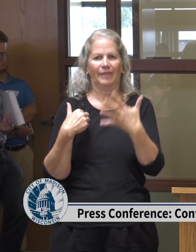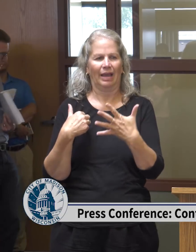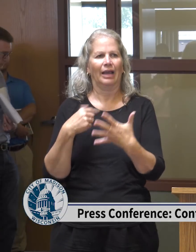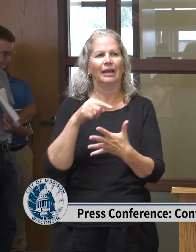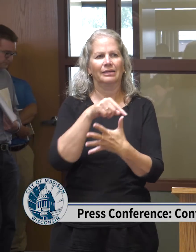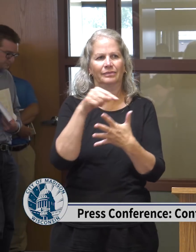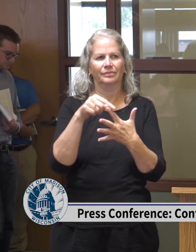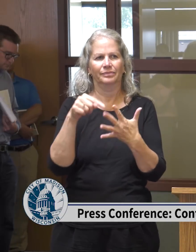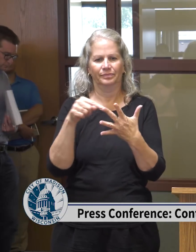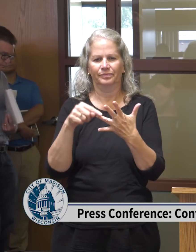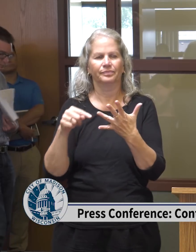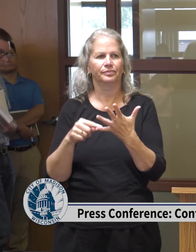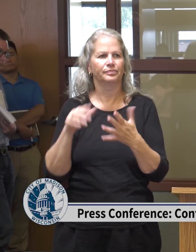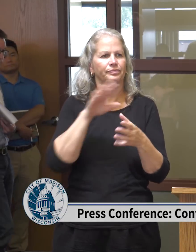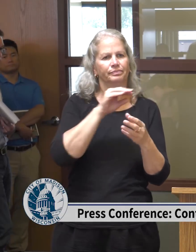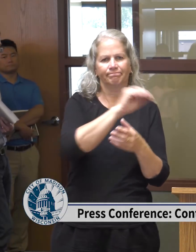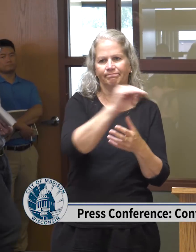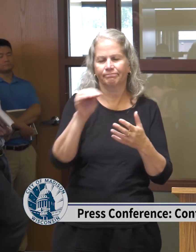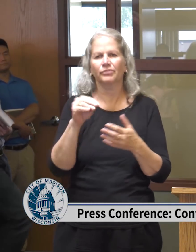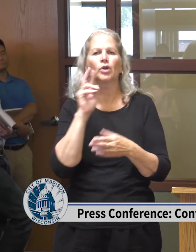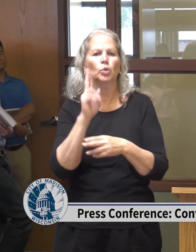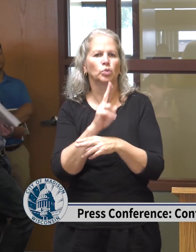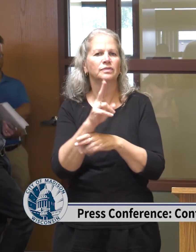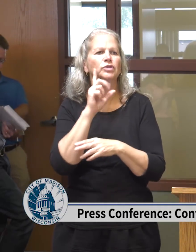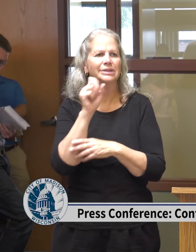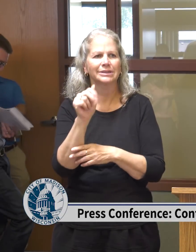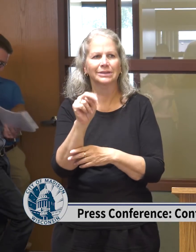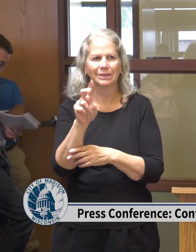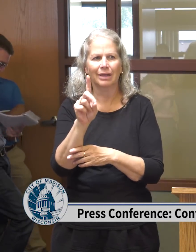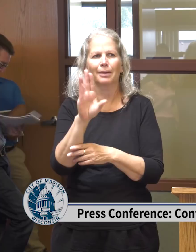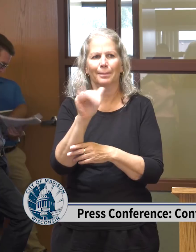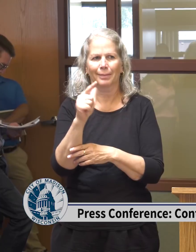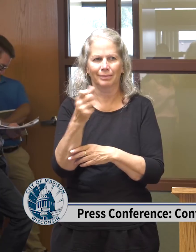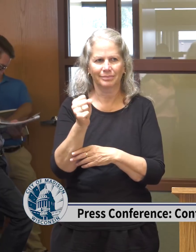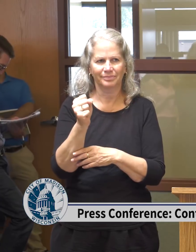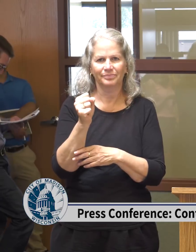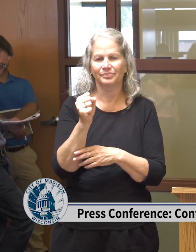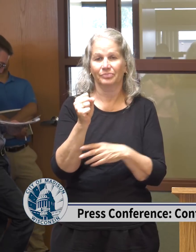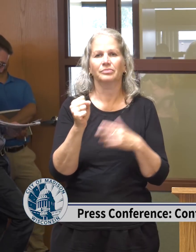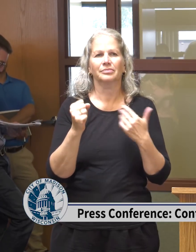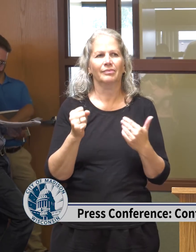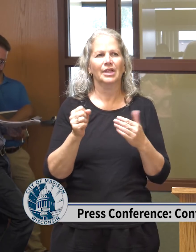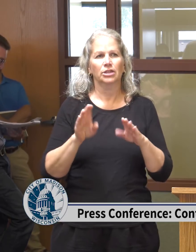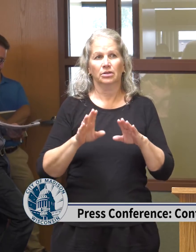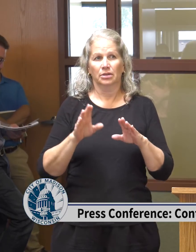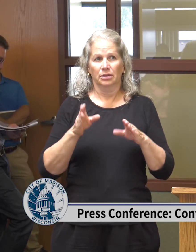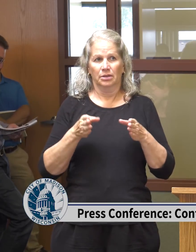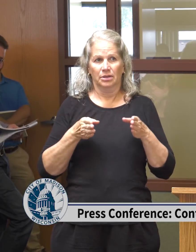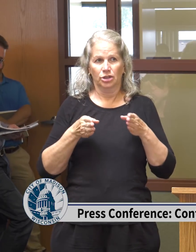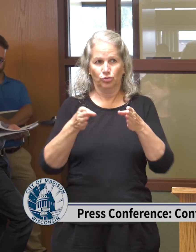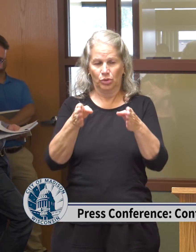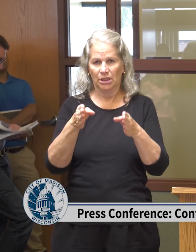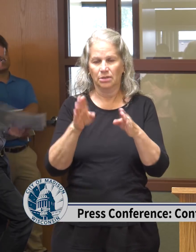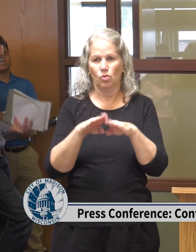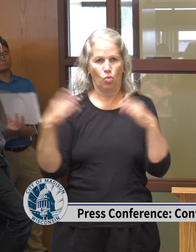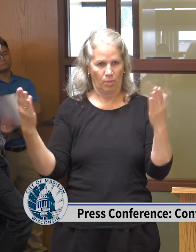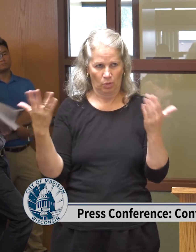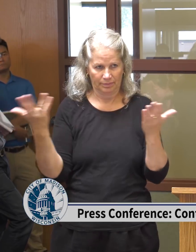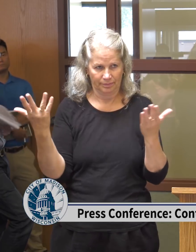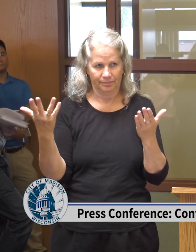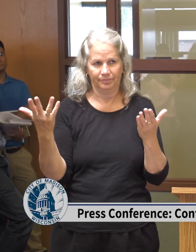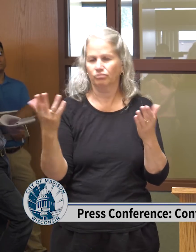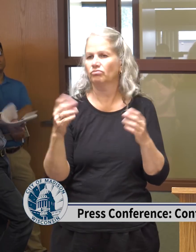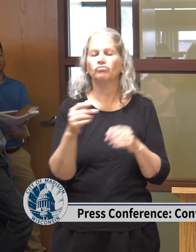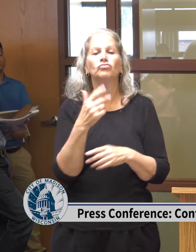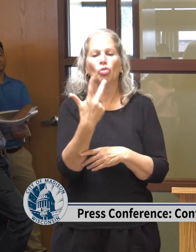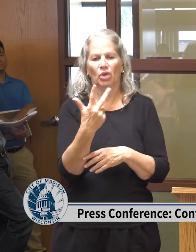East Washington are open. First Street has got 2 lanes